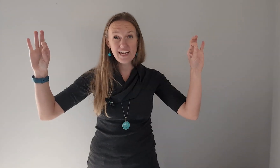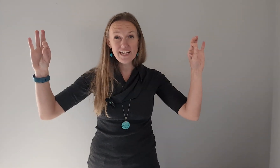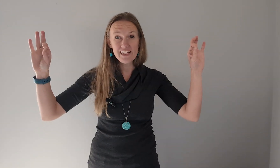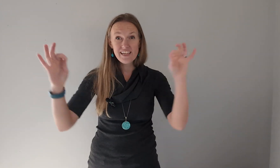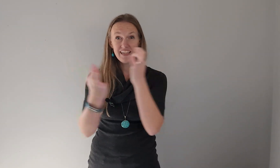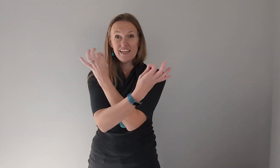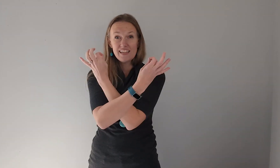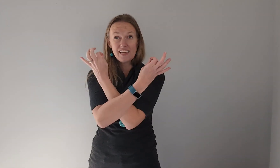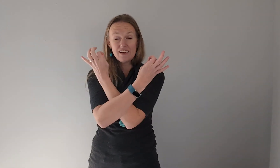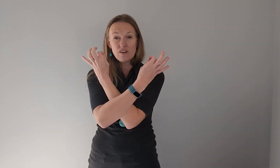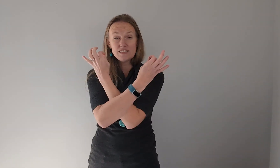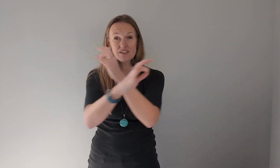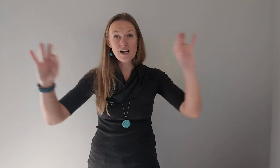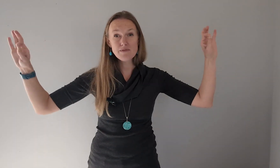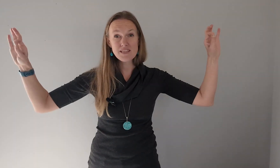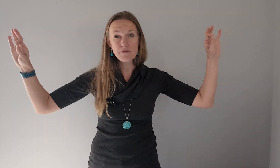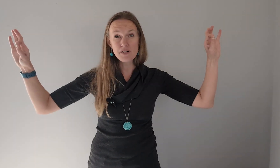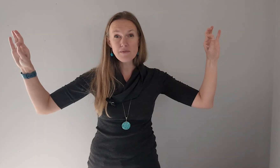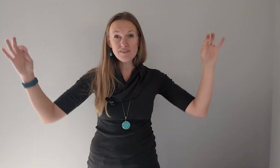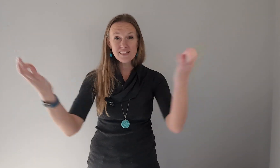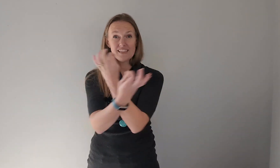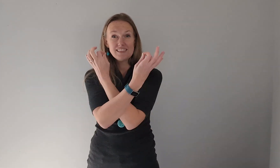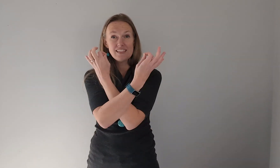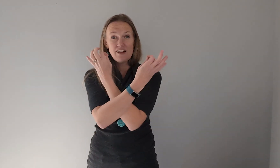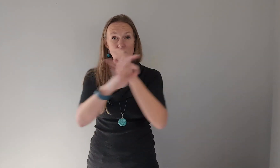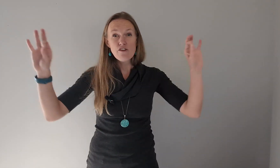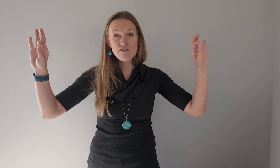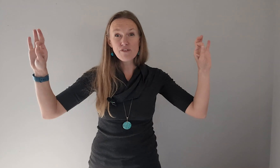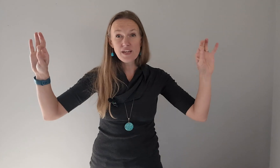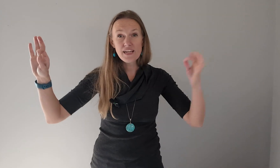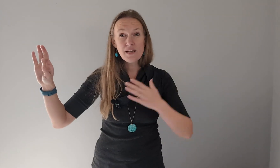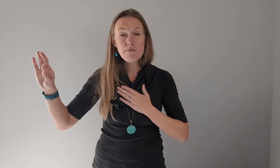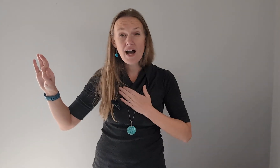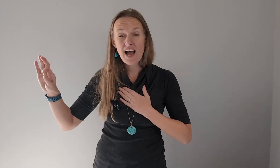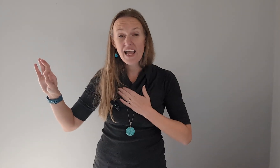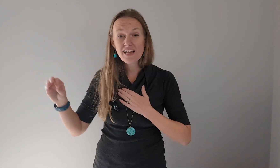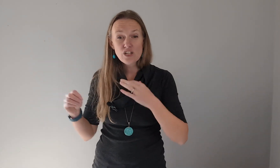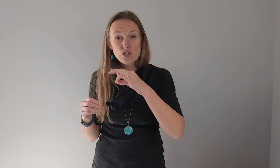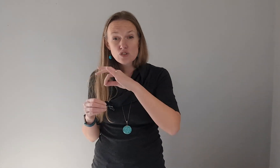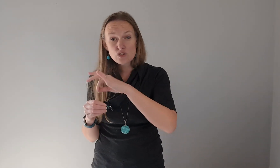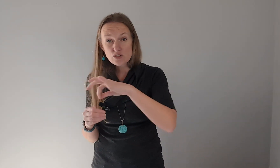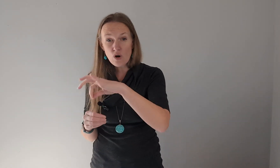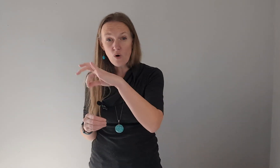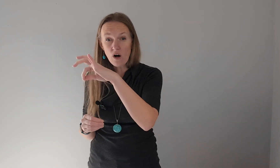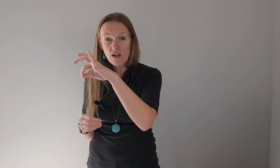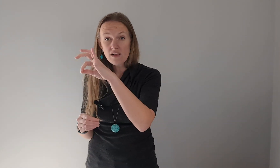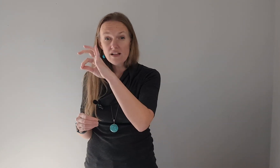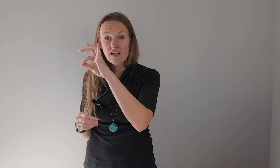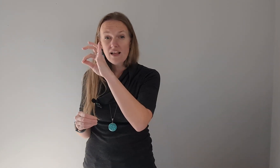freed. Okay, cross your arms and then bring them out like this. Freed my soul.